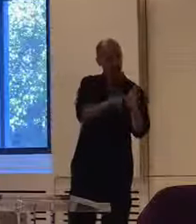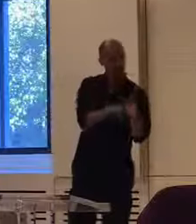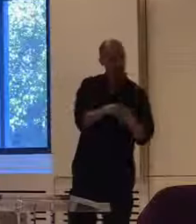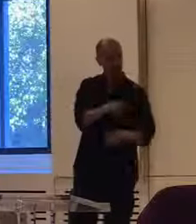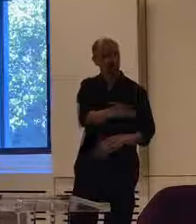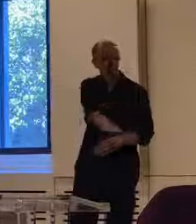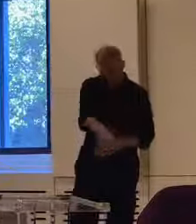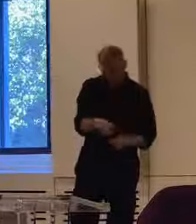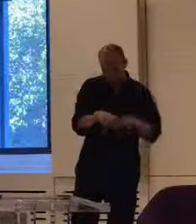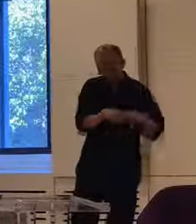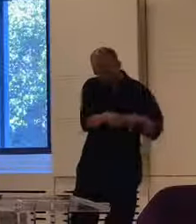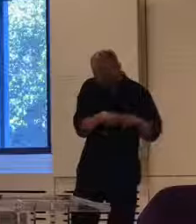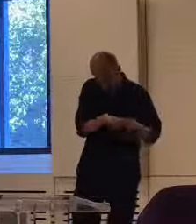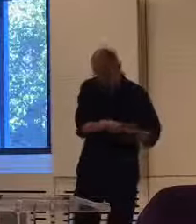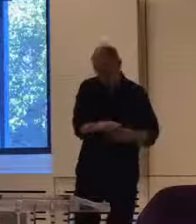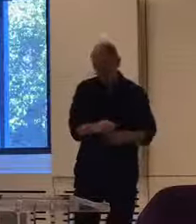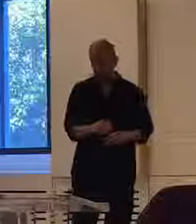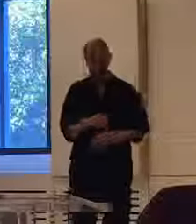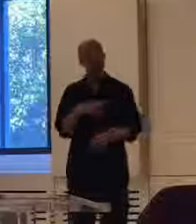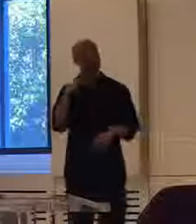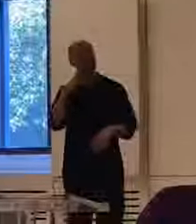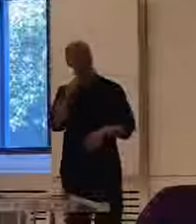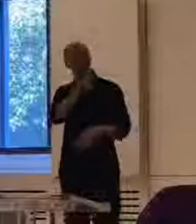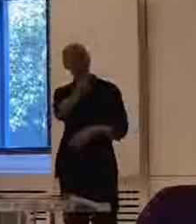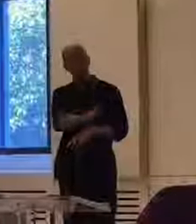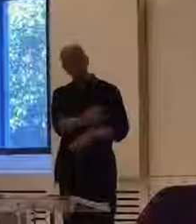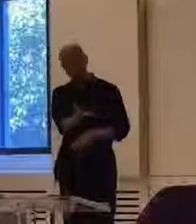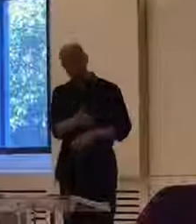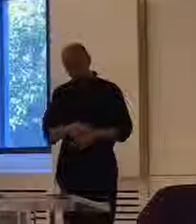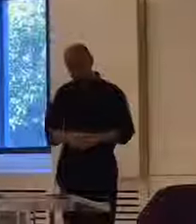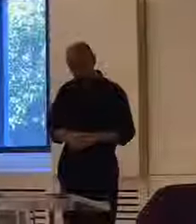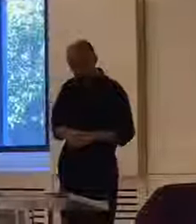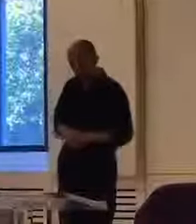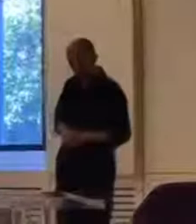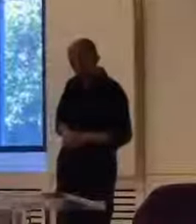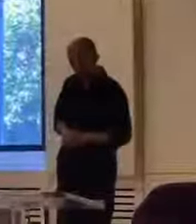So now looking at the children and young people in deaf schools.